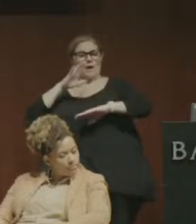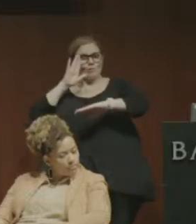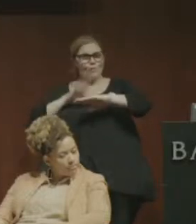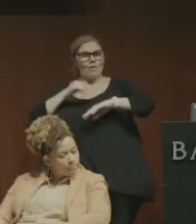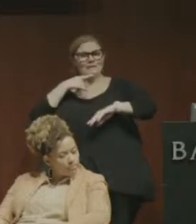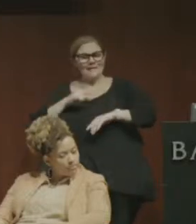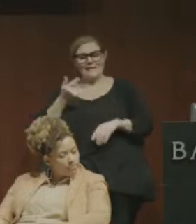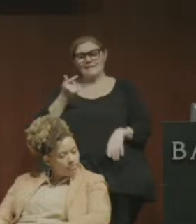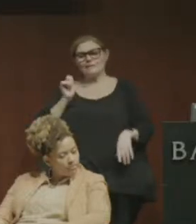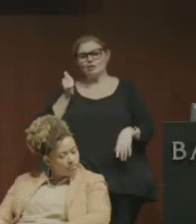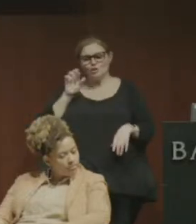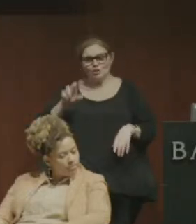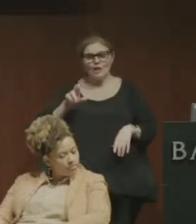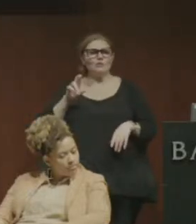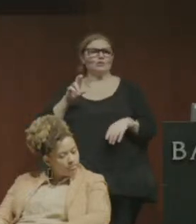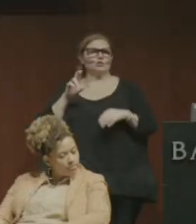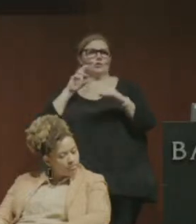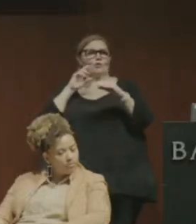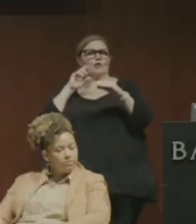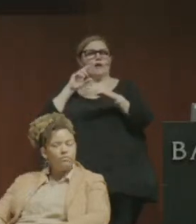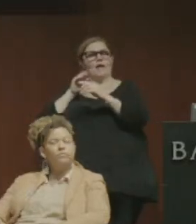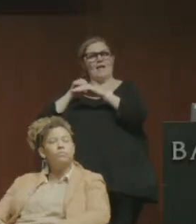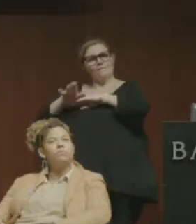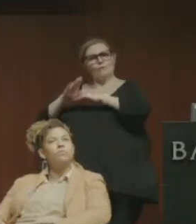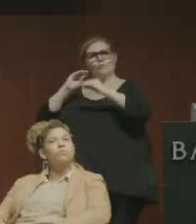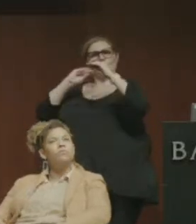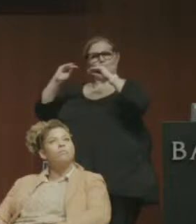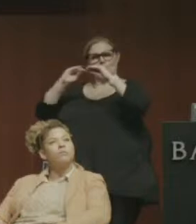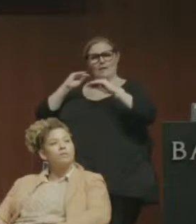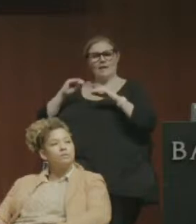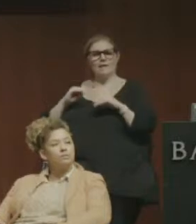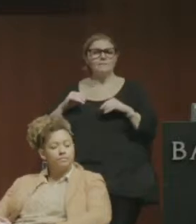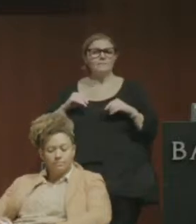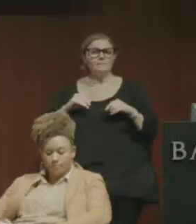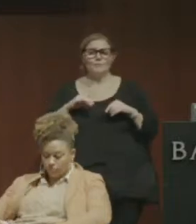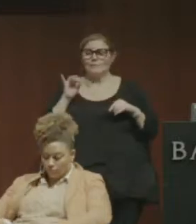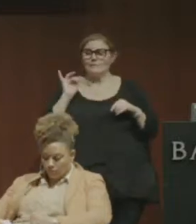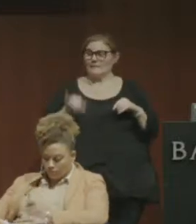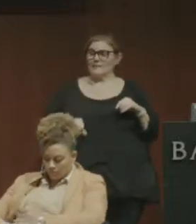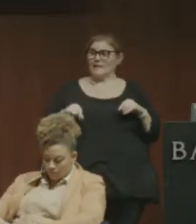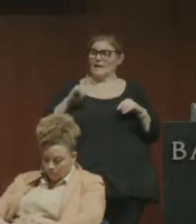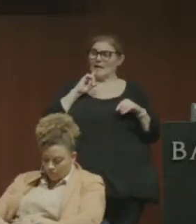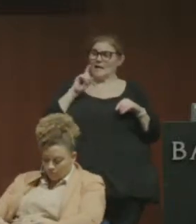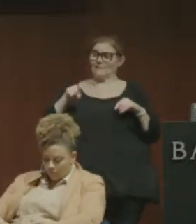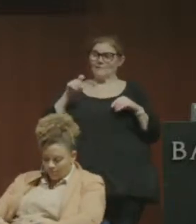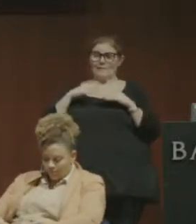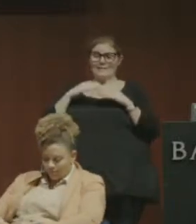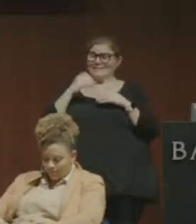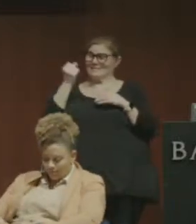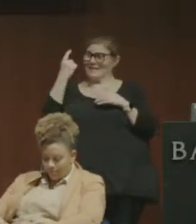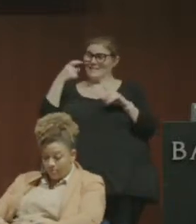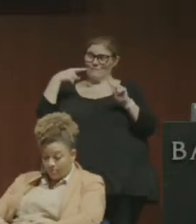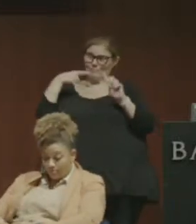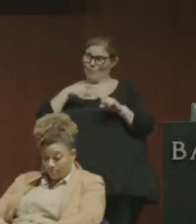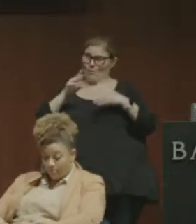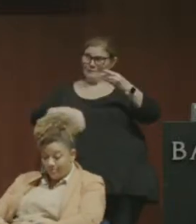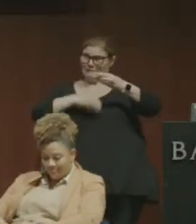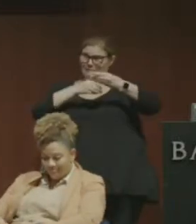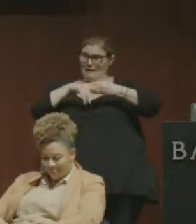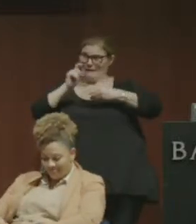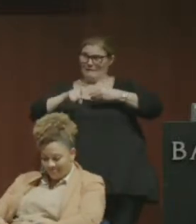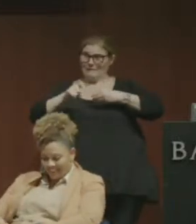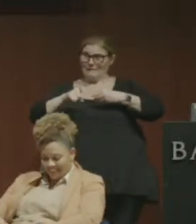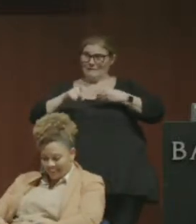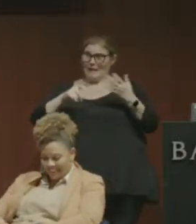distinctly gendered forms of repair. I said that this fact merited at least an 11th point in the plan that espoused